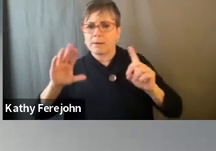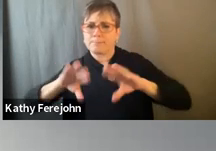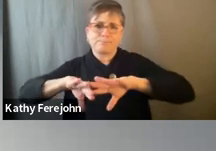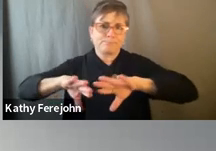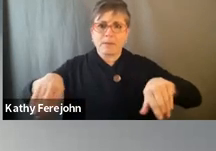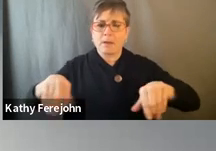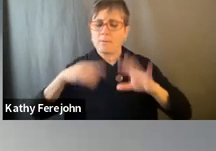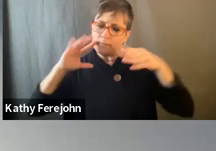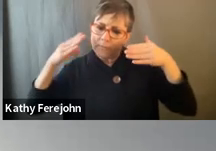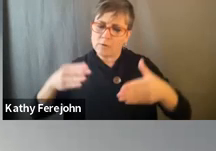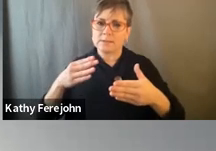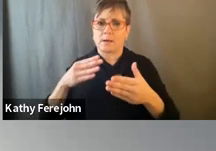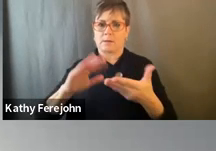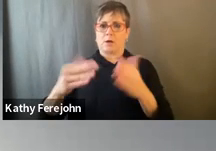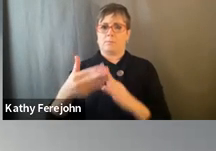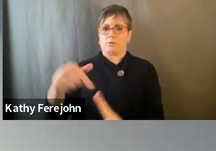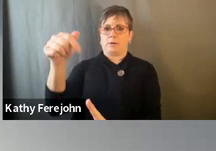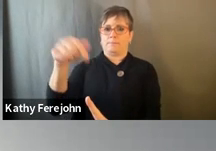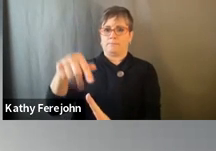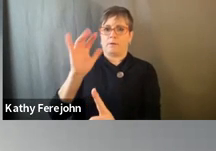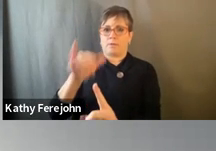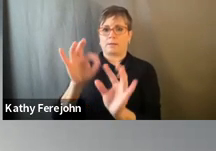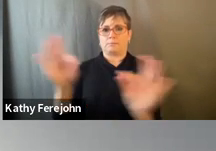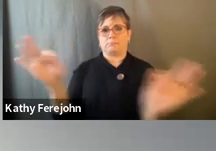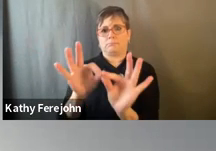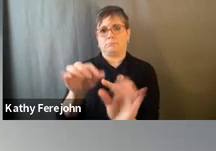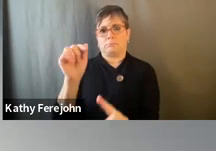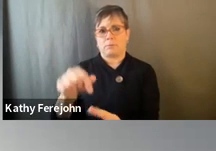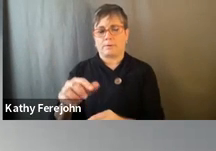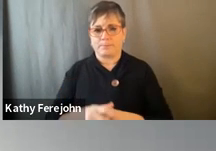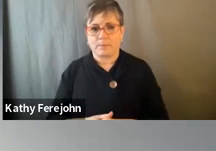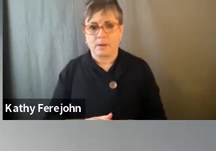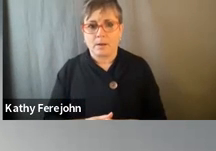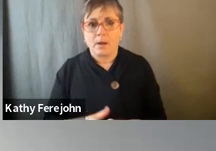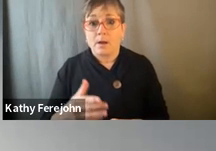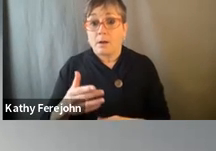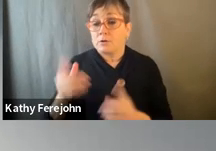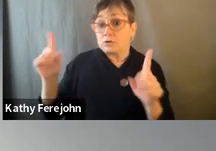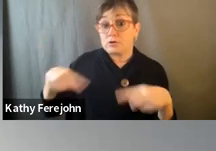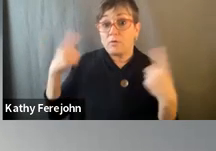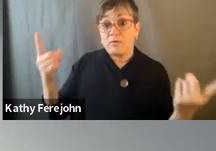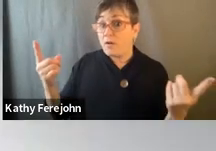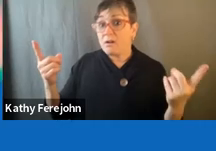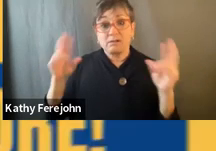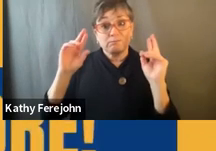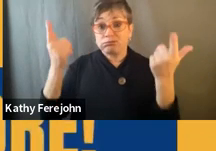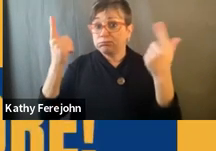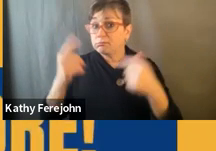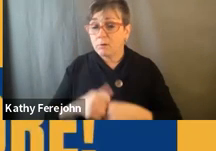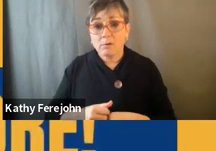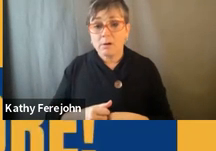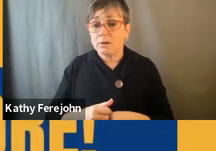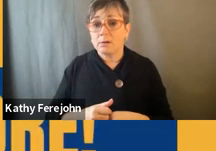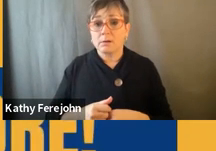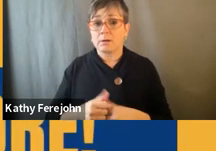better. Because one thing we did know is don't work. System does not work. To learn more about